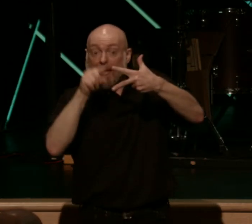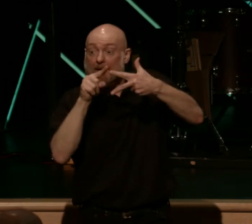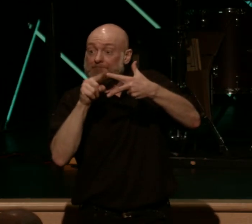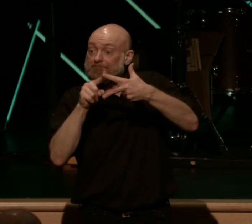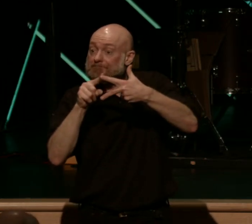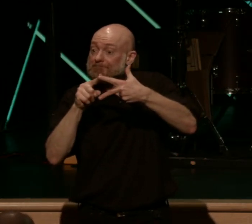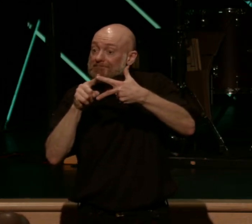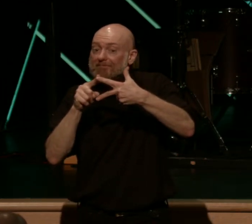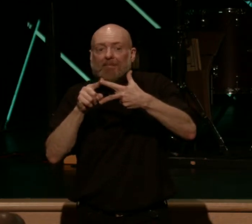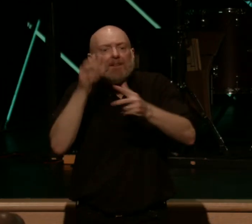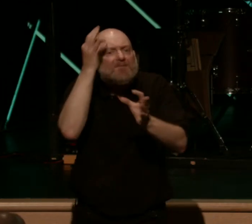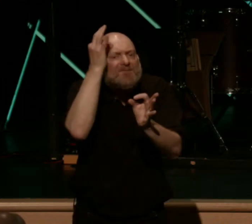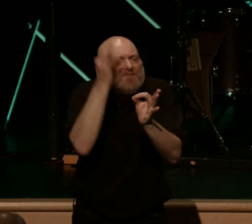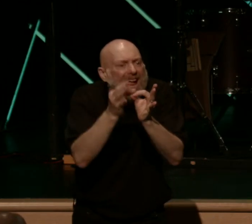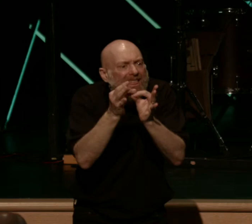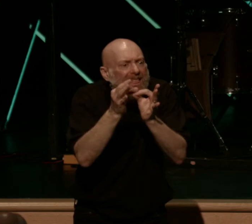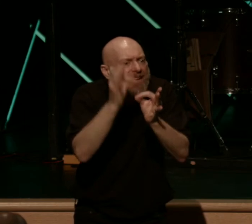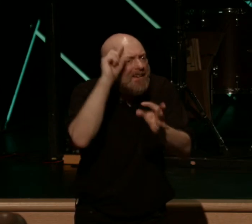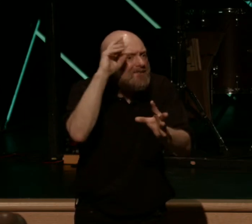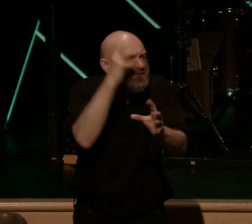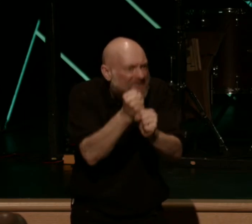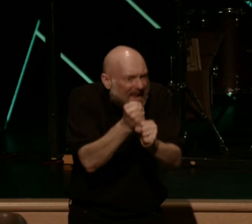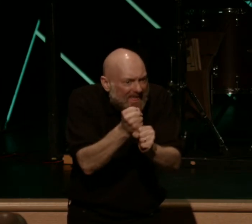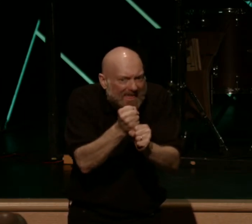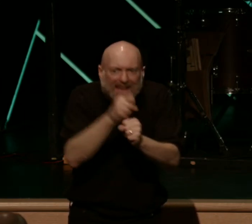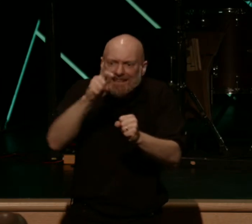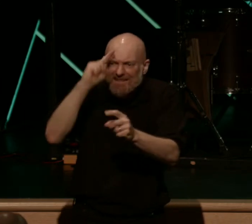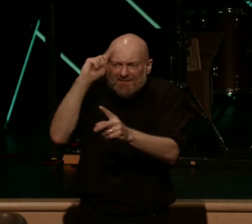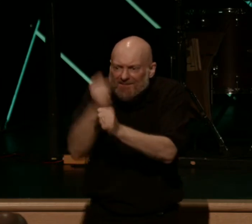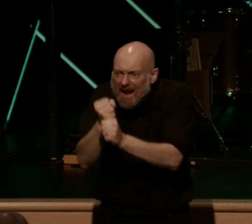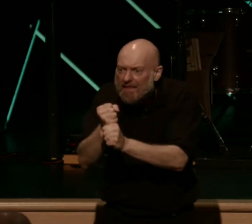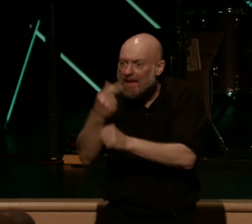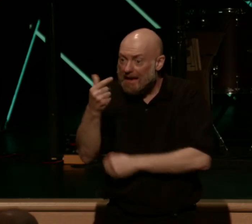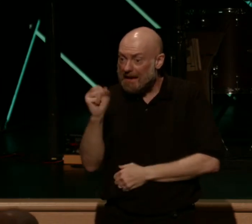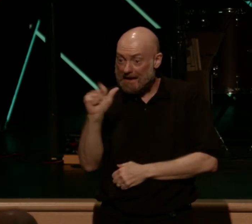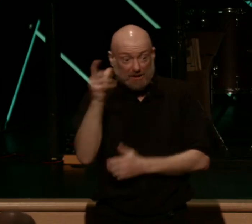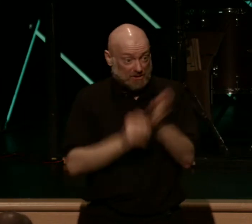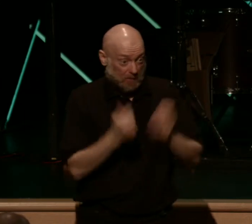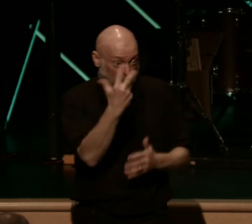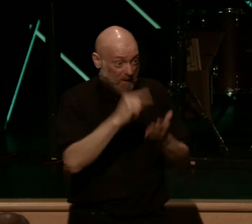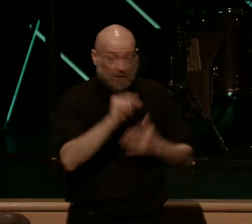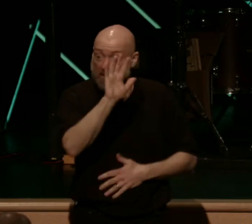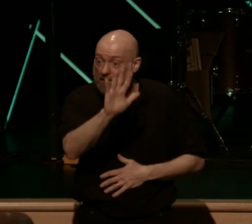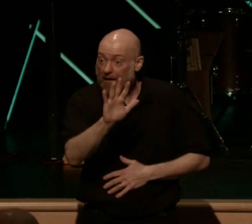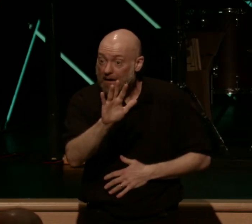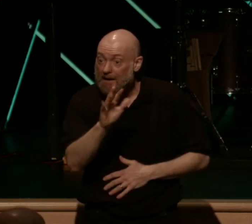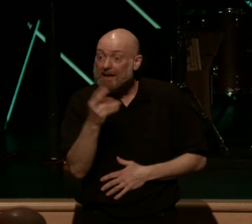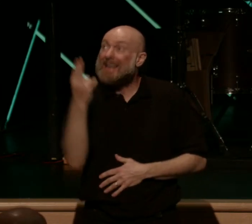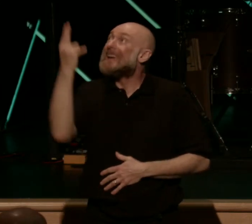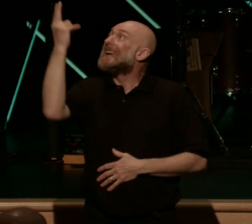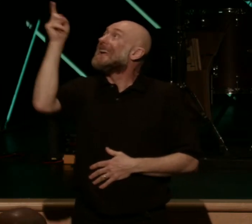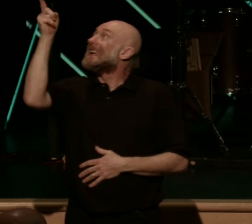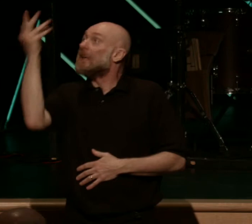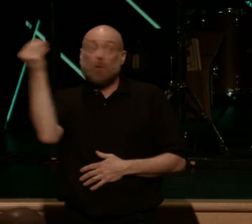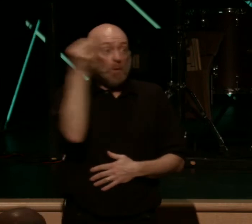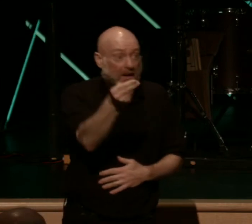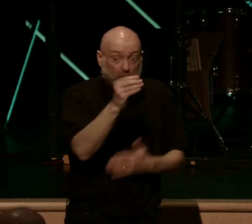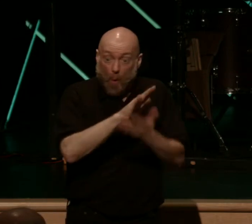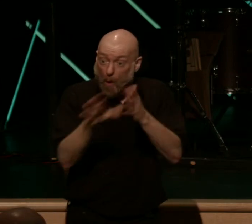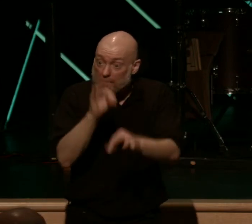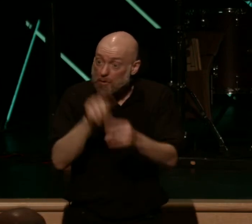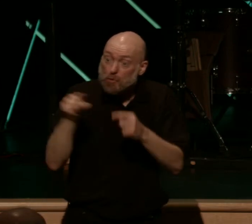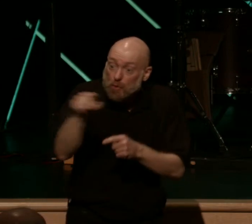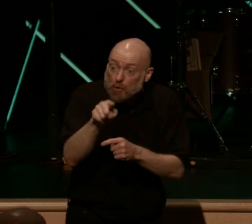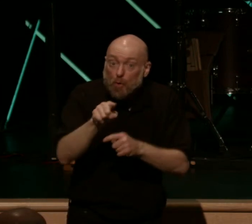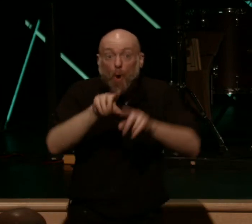a lifestyle of faith. A lifestyle of faith. Paul says in Galatians 3:5, he says, "Does he who supplies the Spirit to you